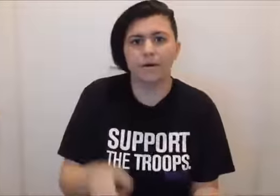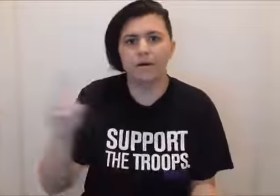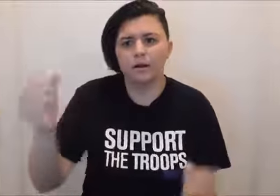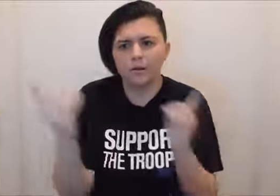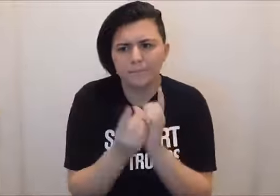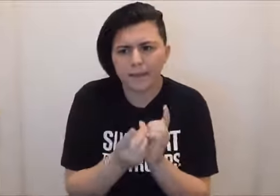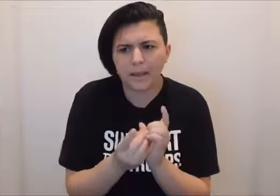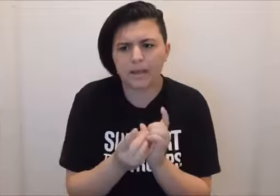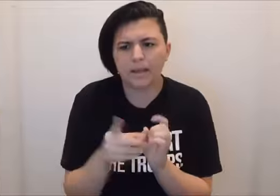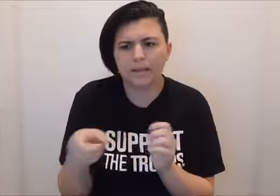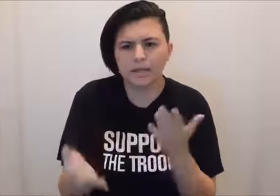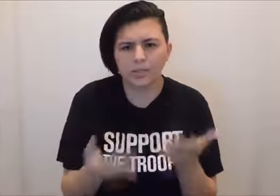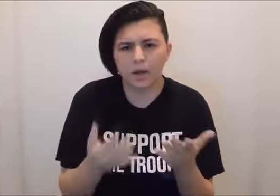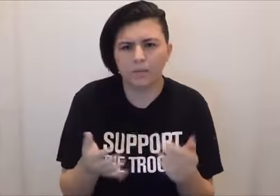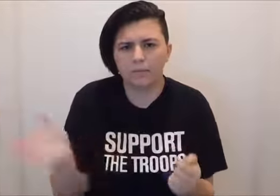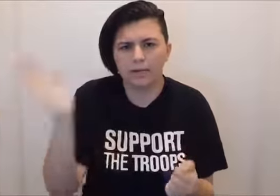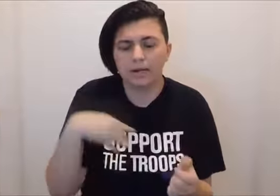have made it home.